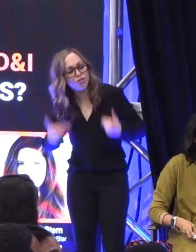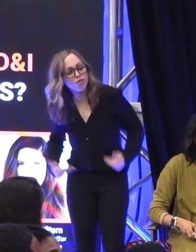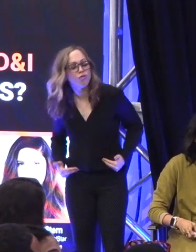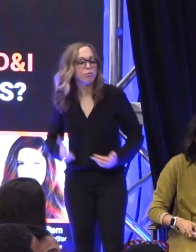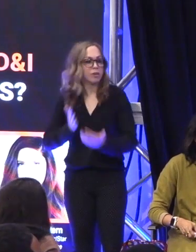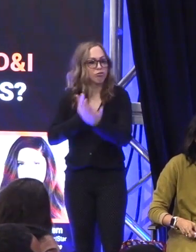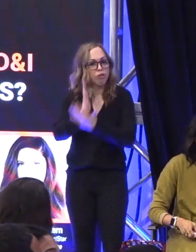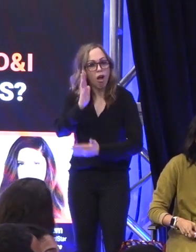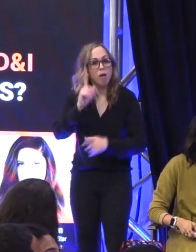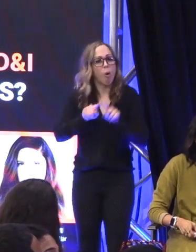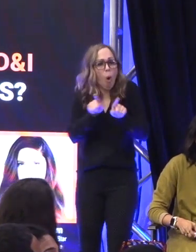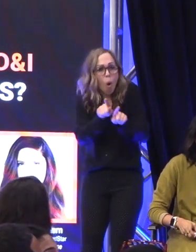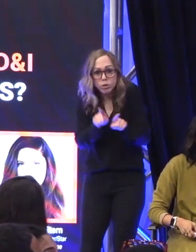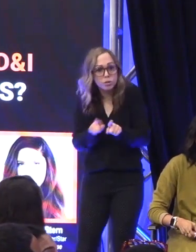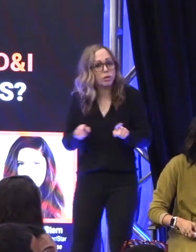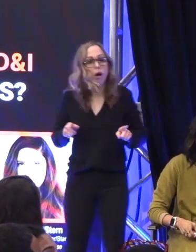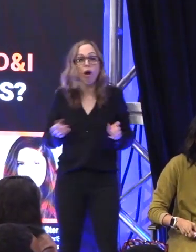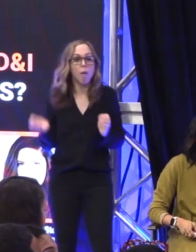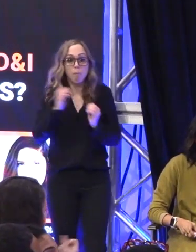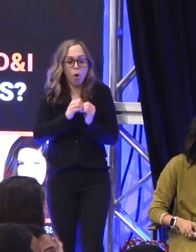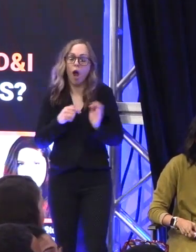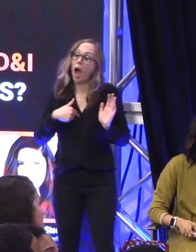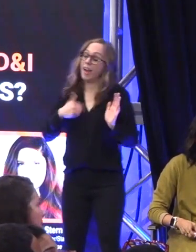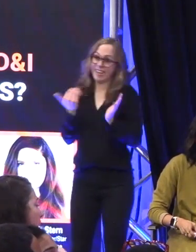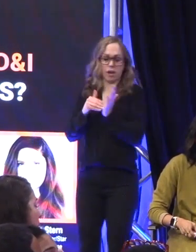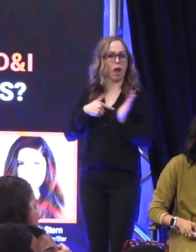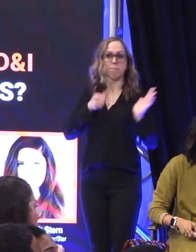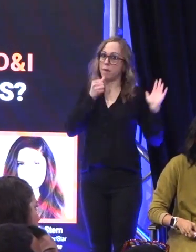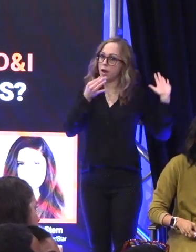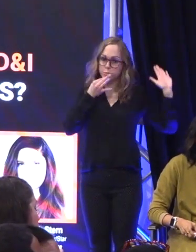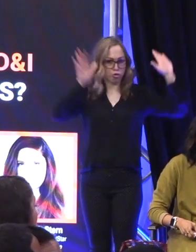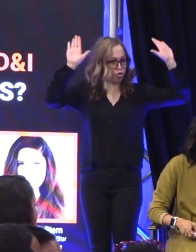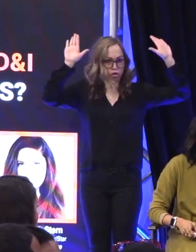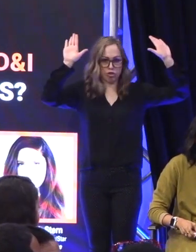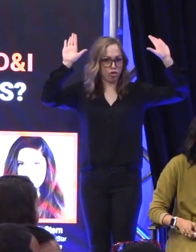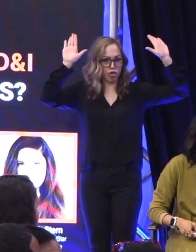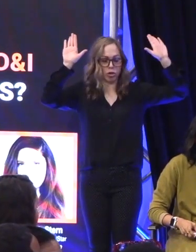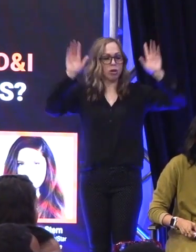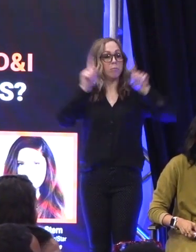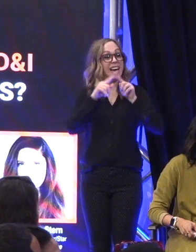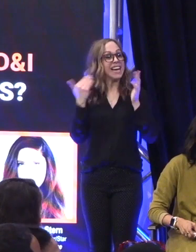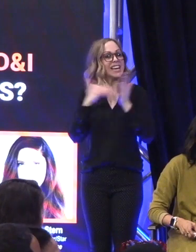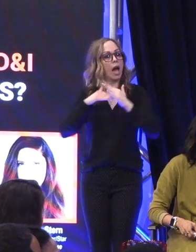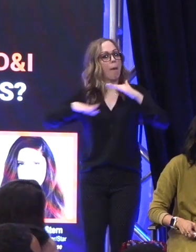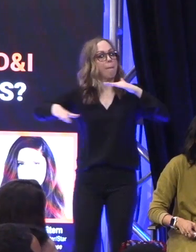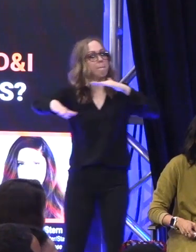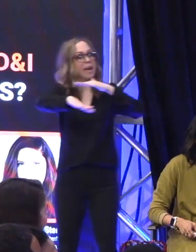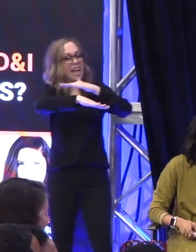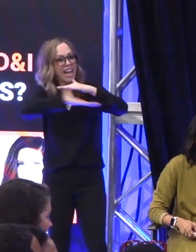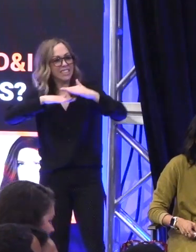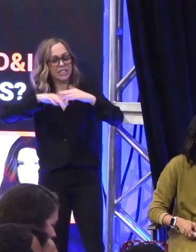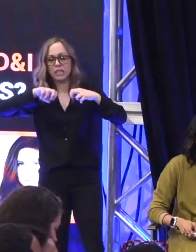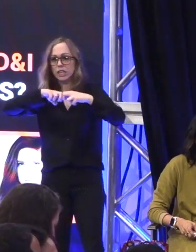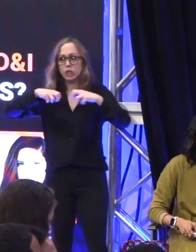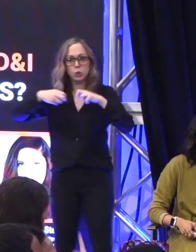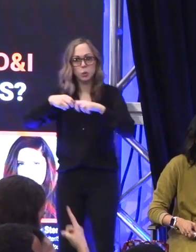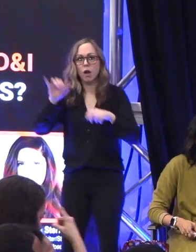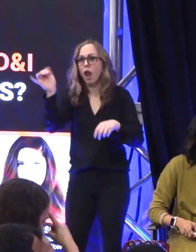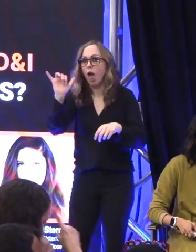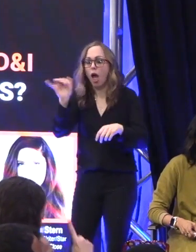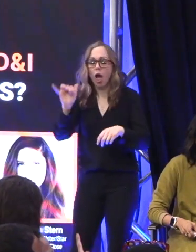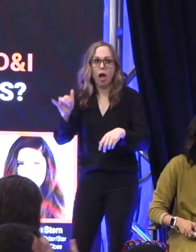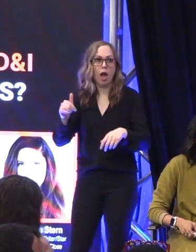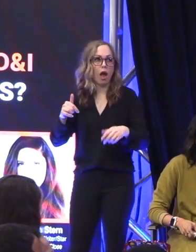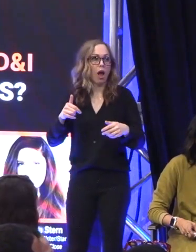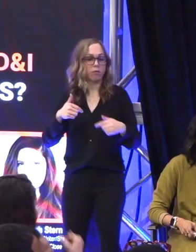didn't really understand, and I still, I'm not saying I am an expert at all, but basic issues that never entered my mind, like if